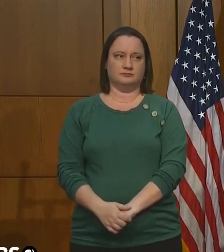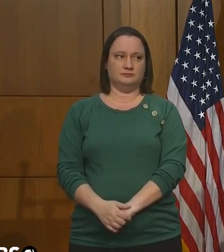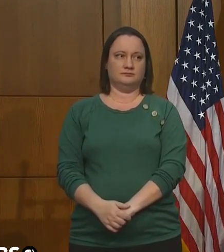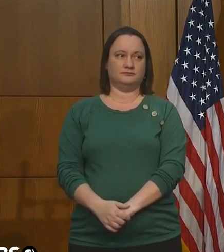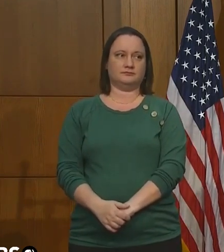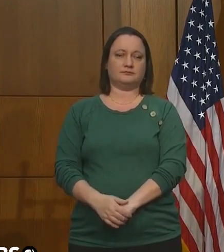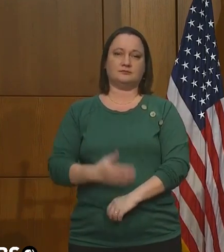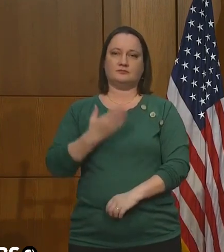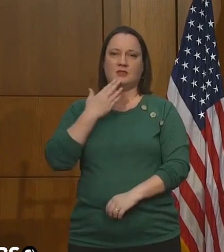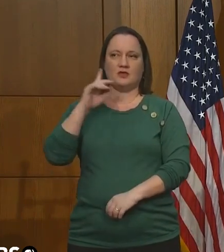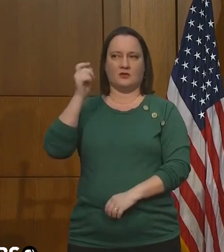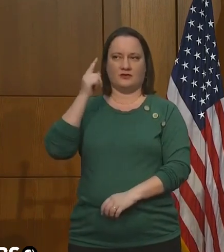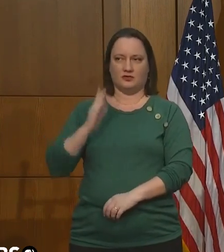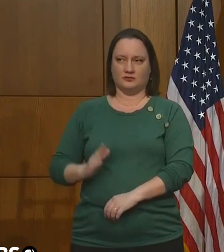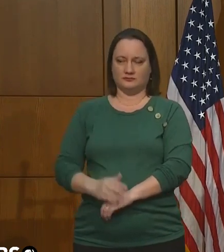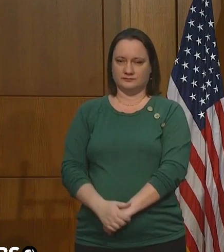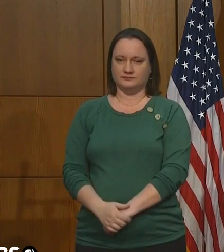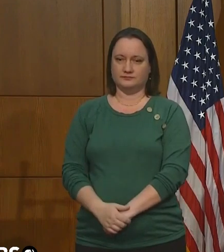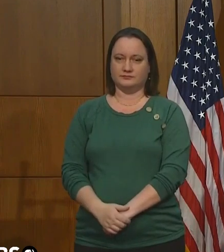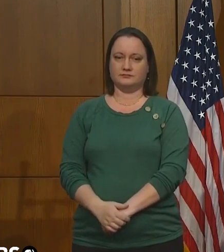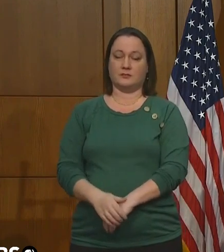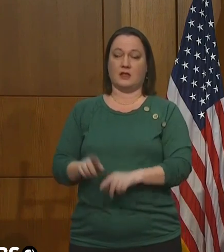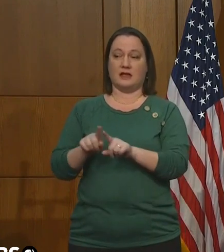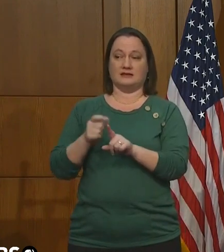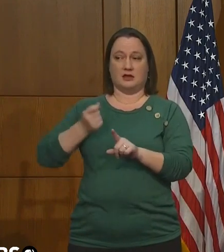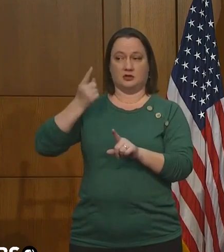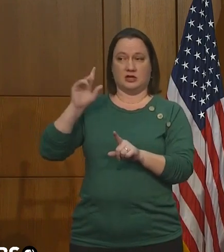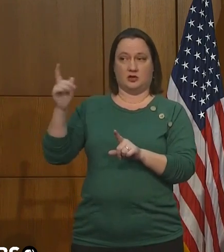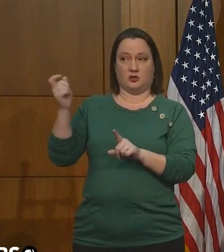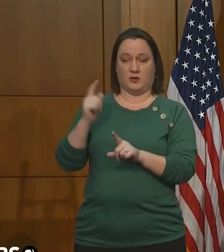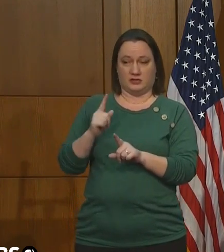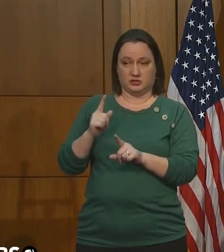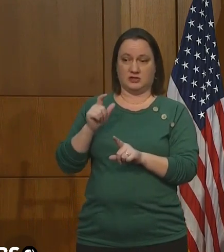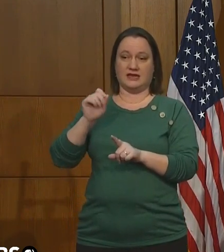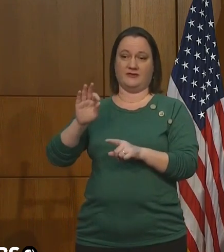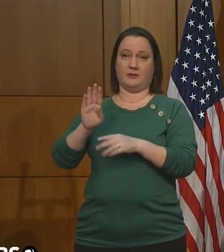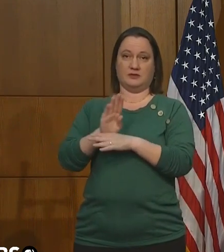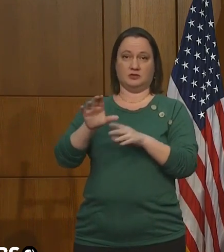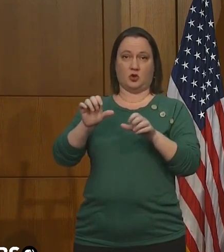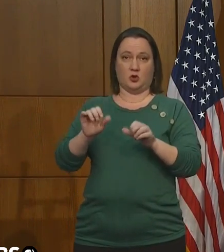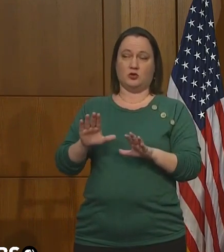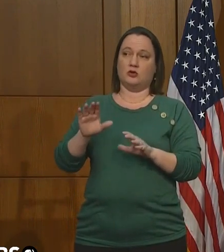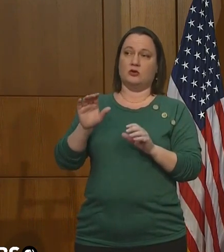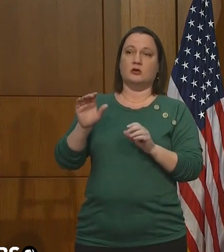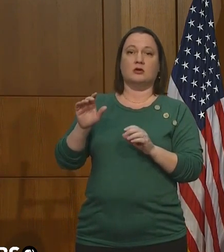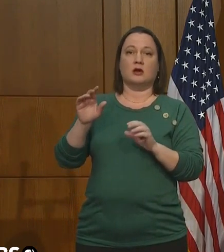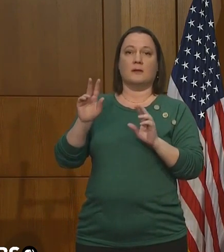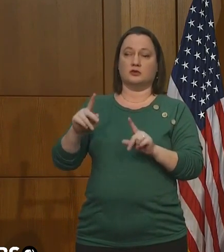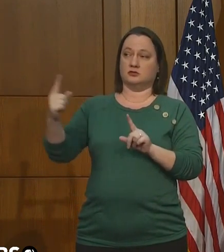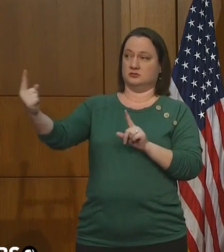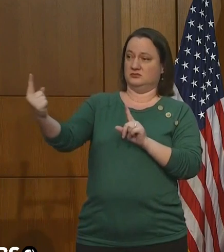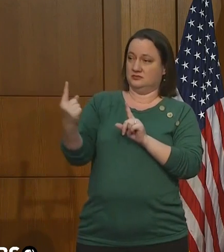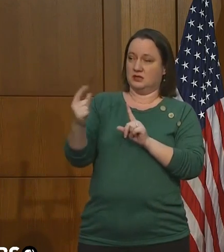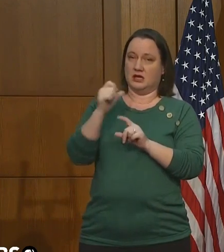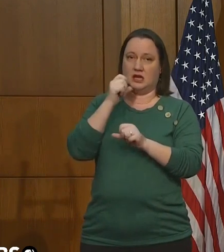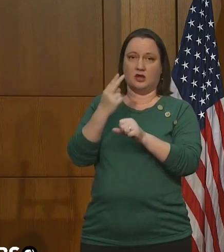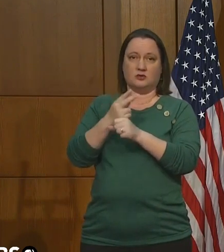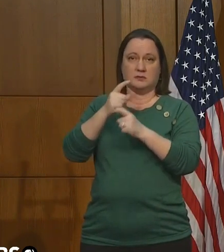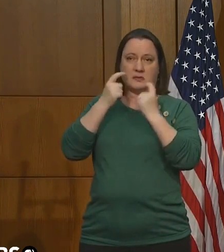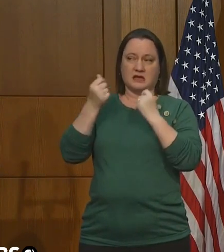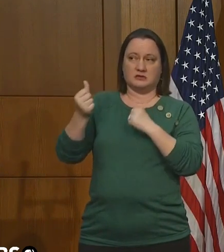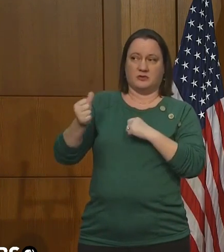Thank you, Governor. As I understand the question, it's whether a business owner can refuse service to someone who refuses to wear